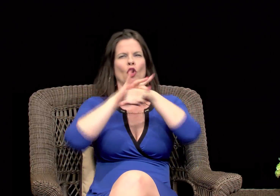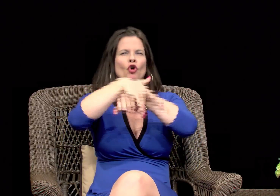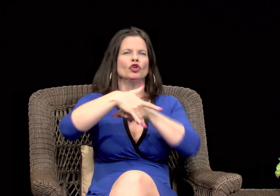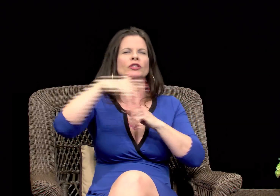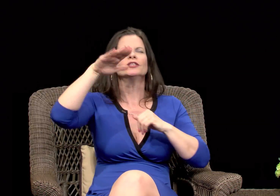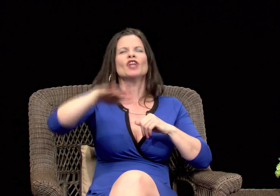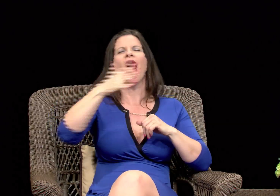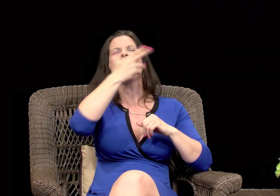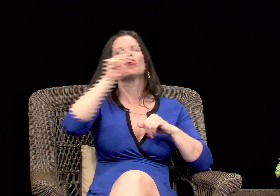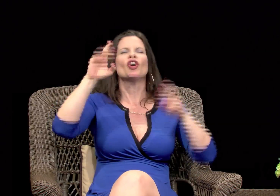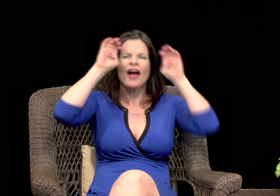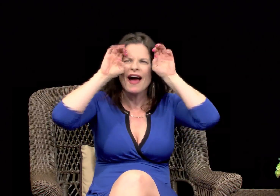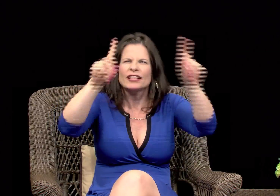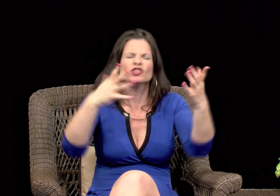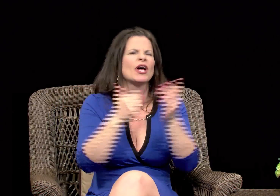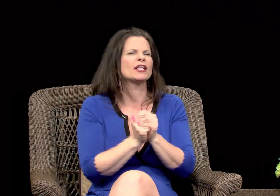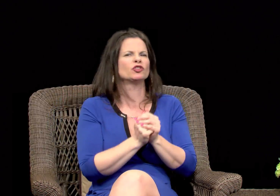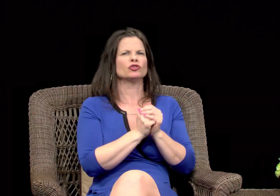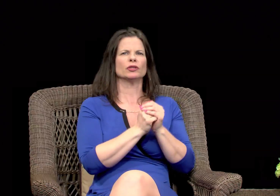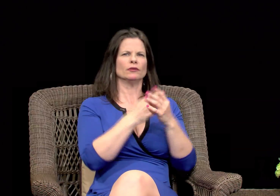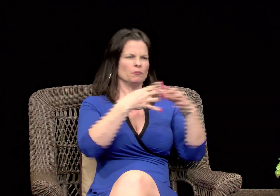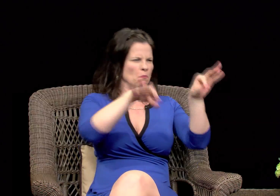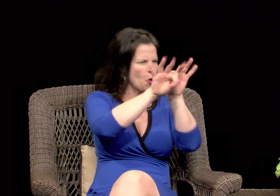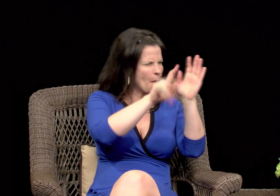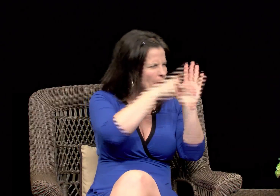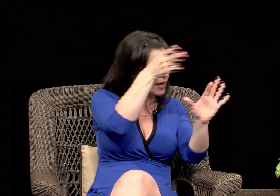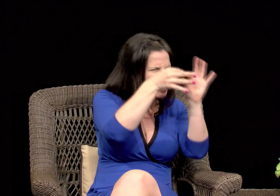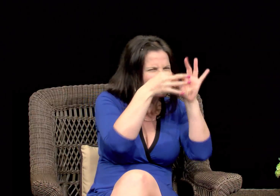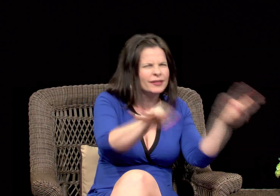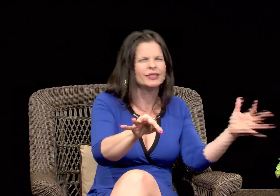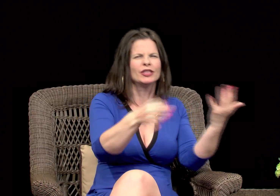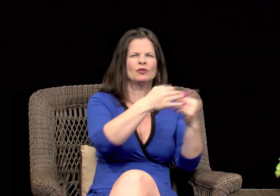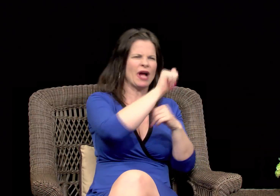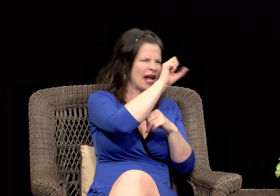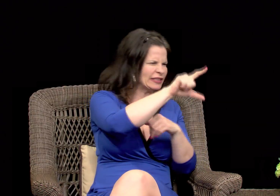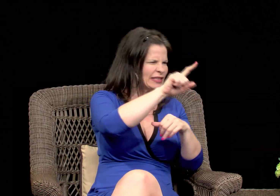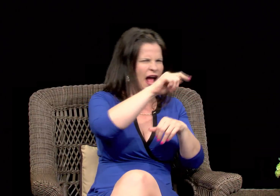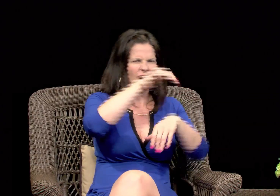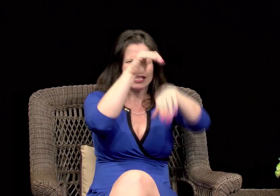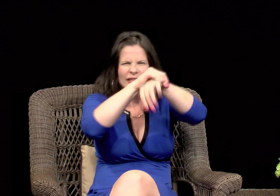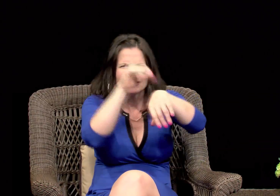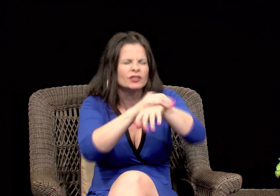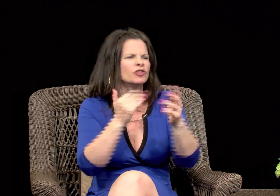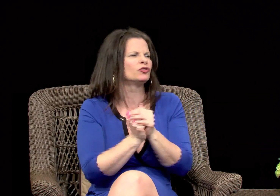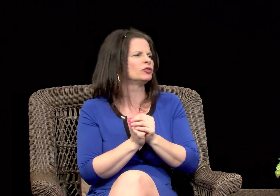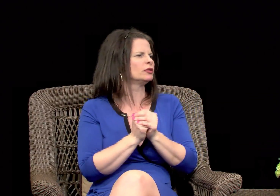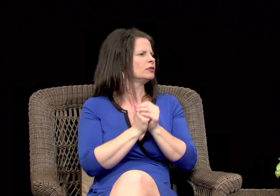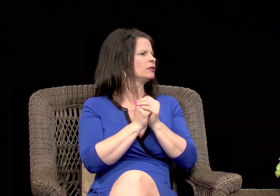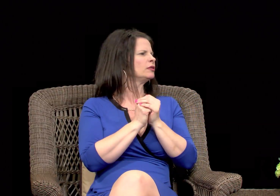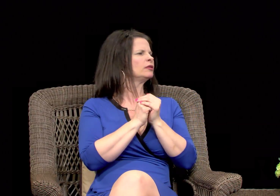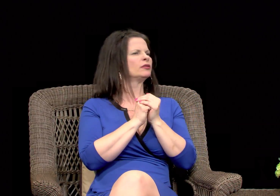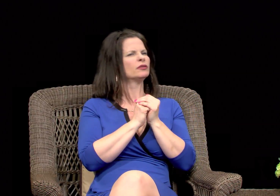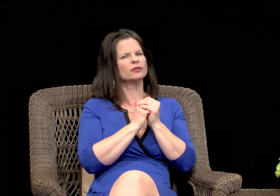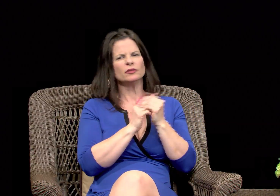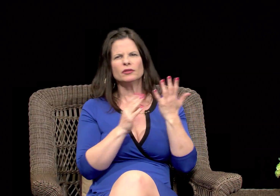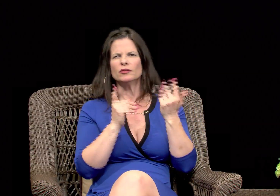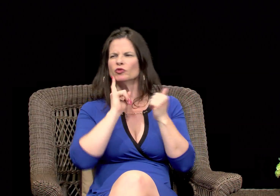she's involved with early childhood education. She talks about bilingualism with English and American